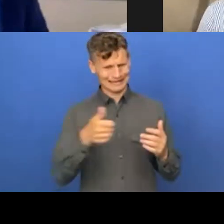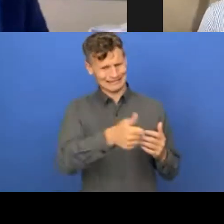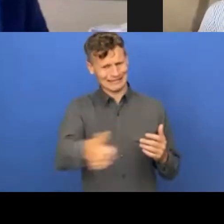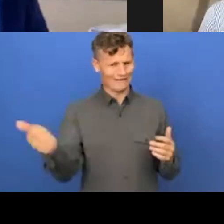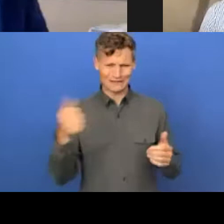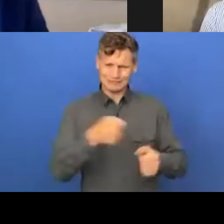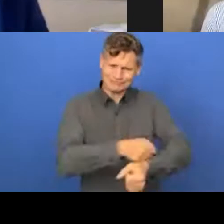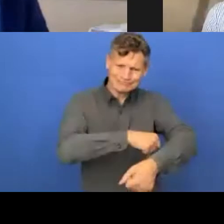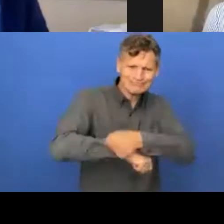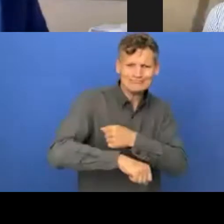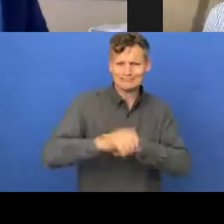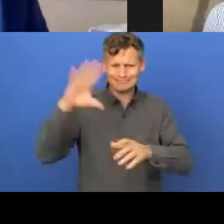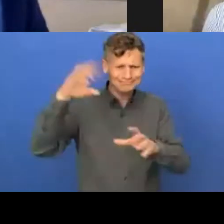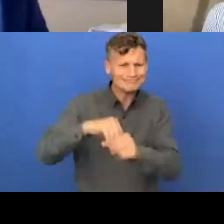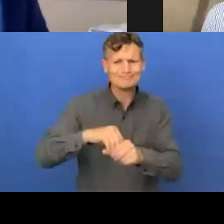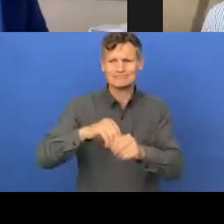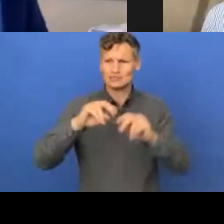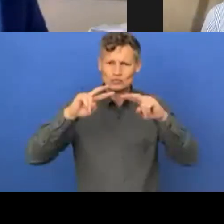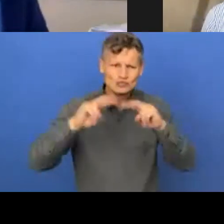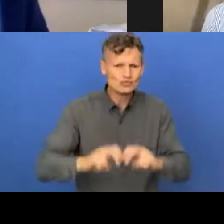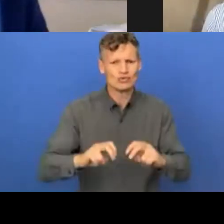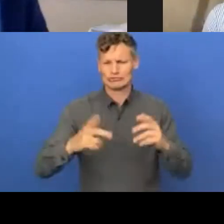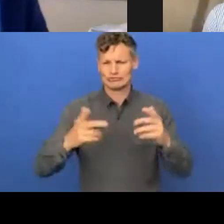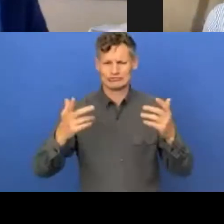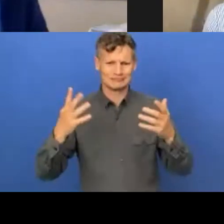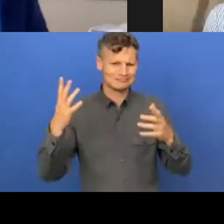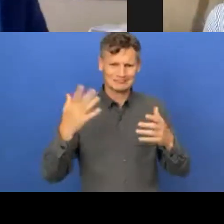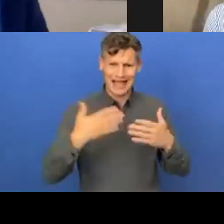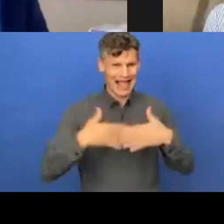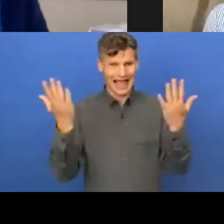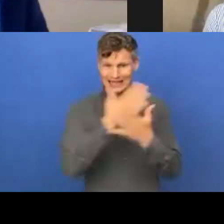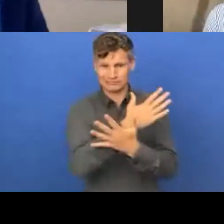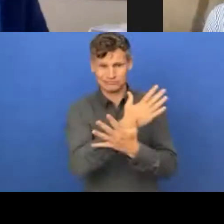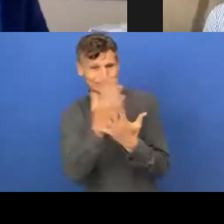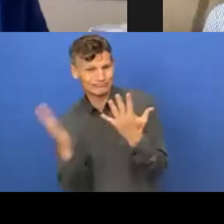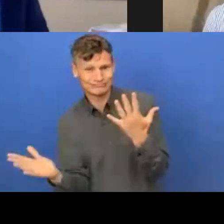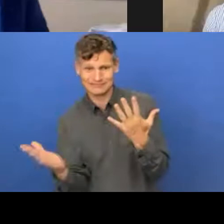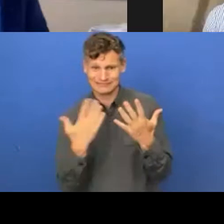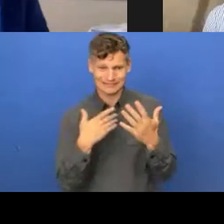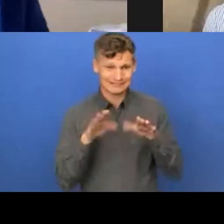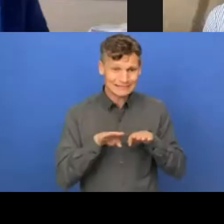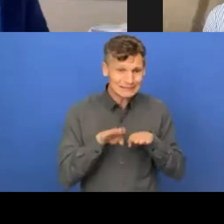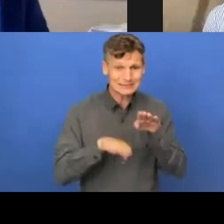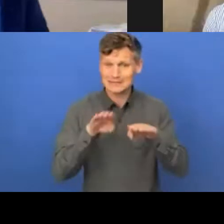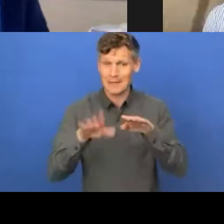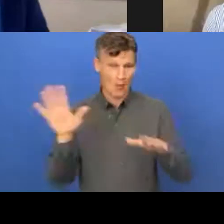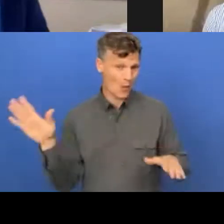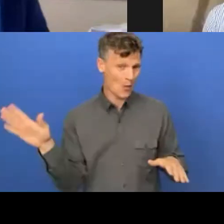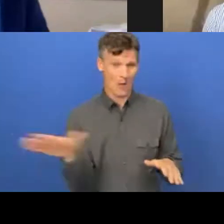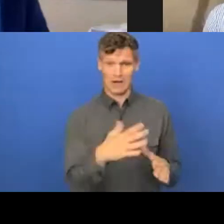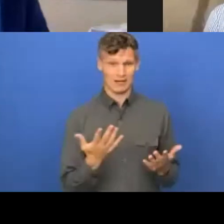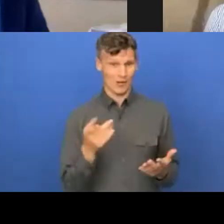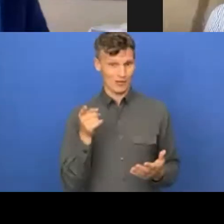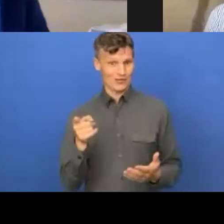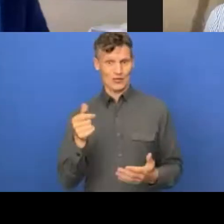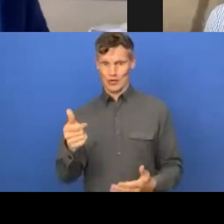about questioning assumptions, which is the kind of the starting research. I mean, so I think, and also what you said